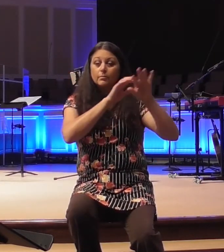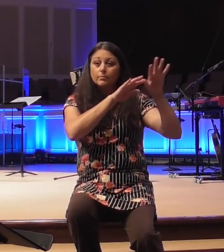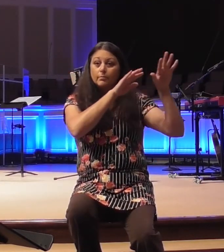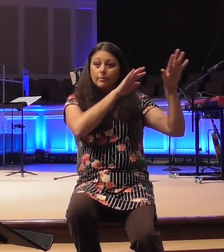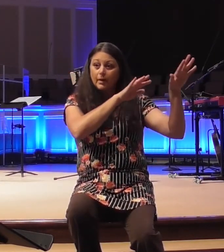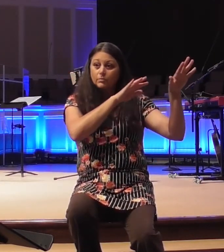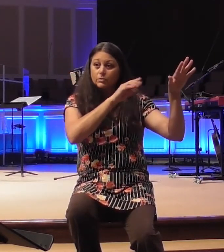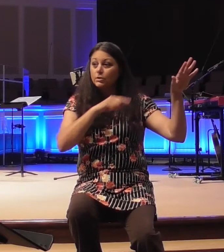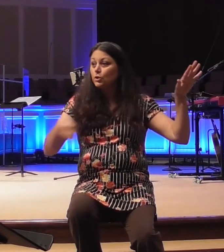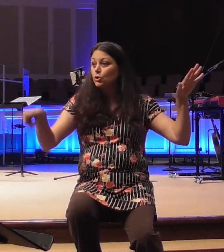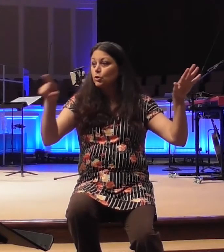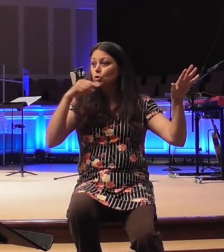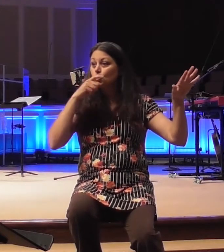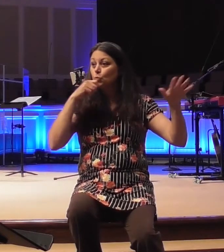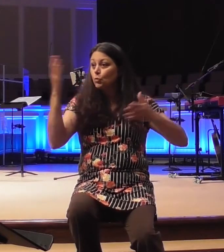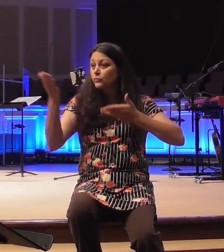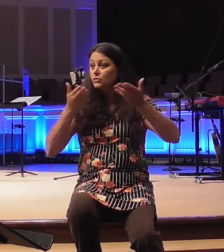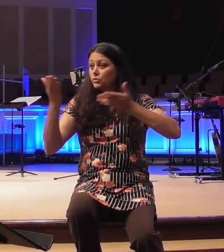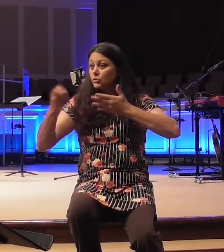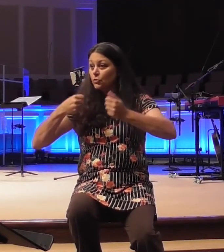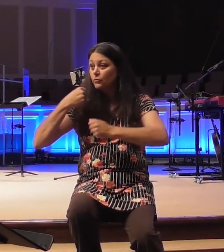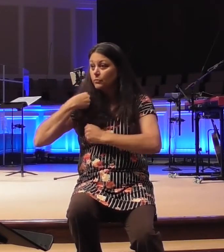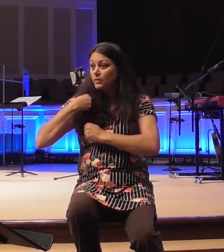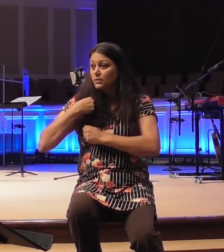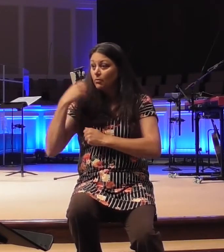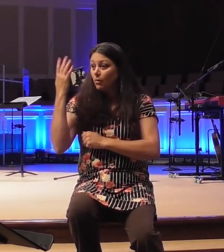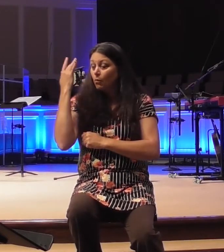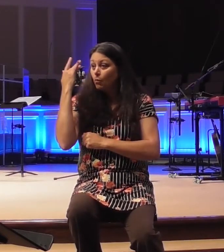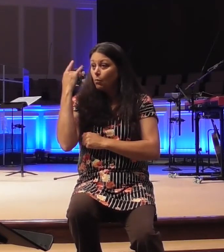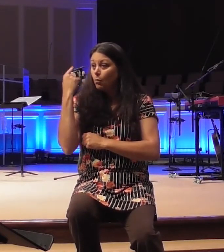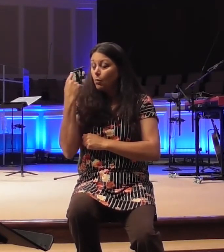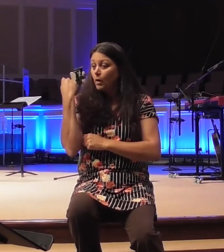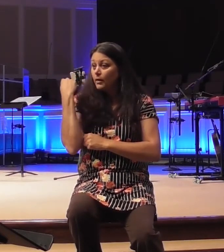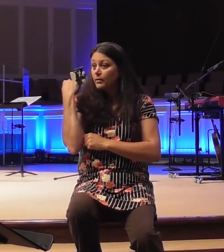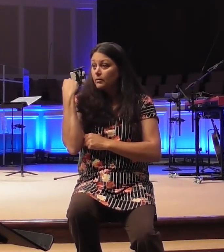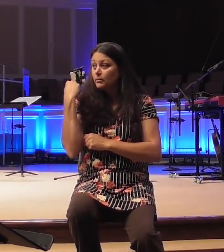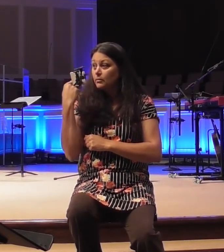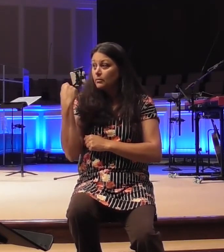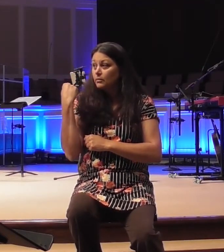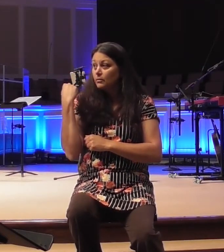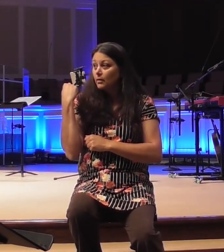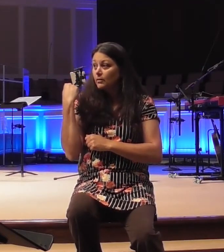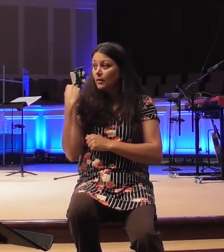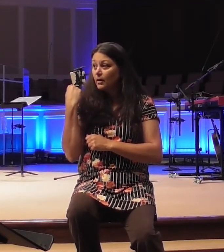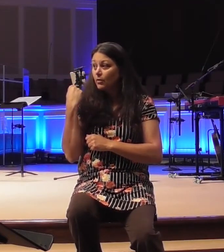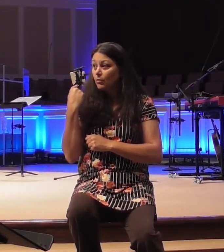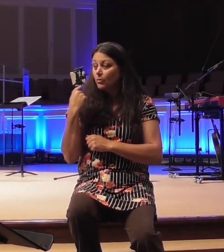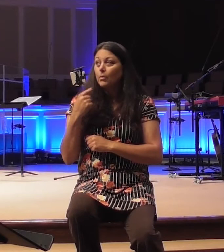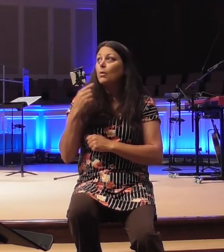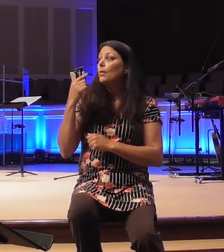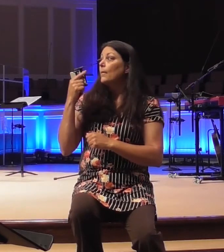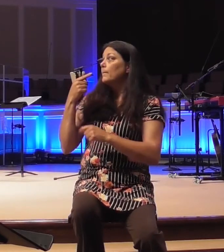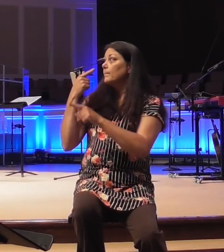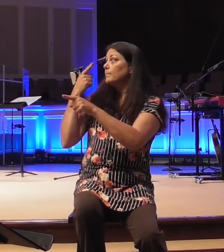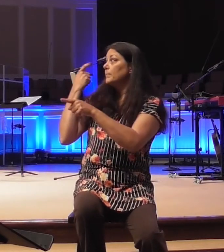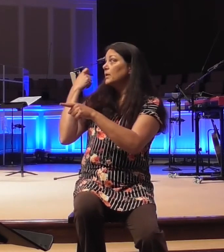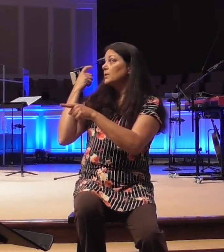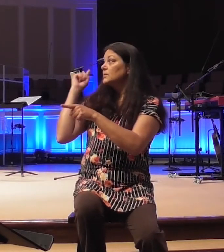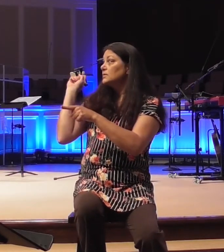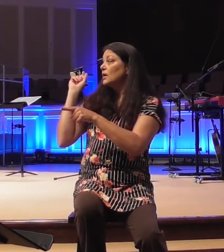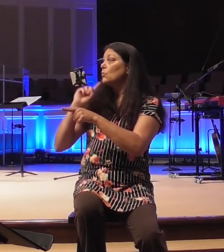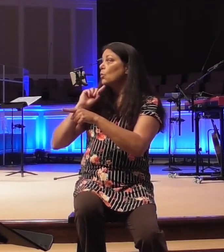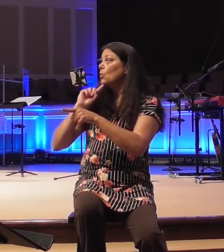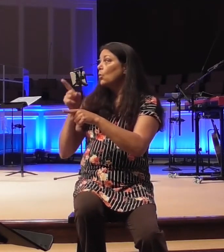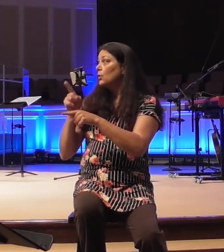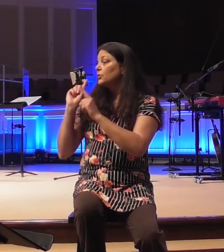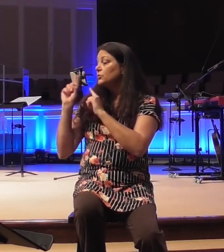ordered to go to the top of that mountain. They found a water pipe. They were sent with a flag and no